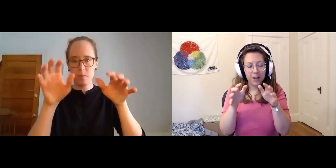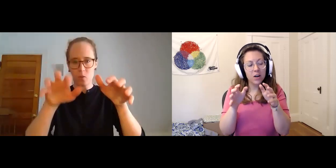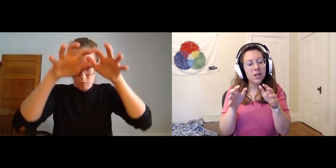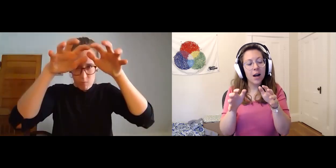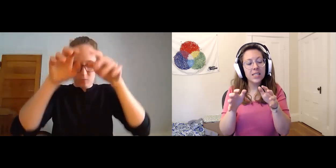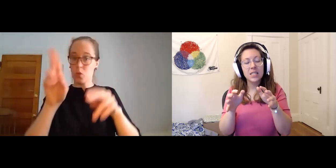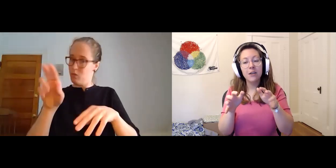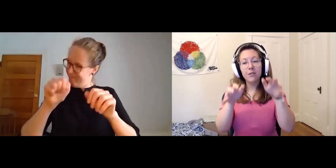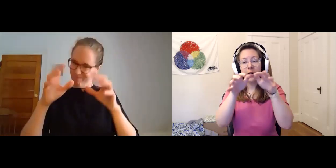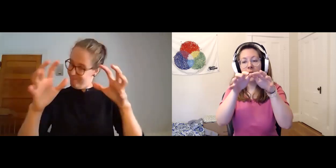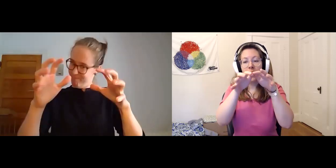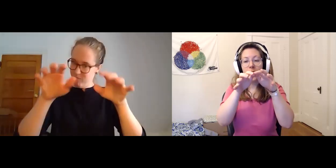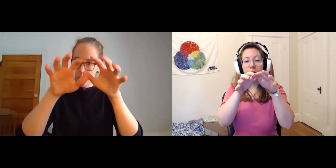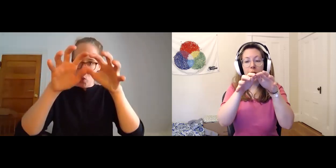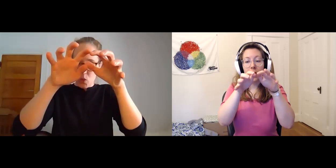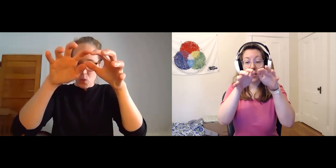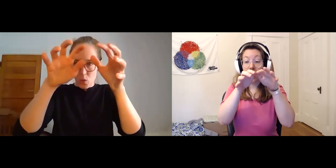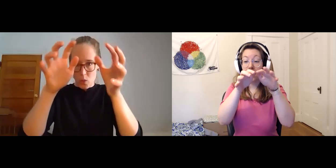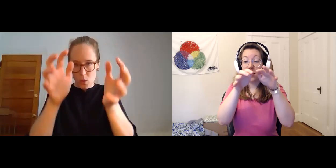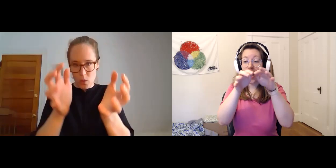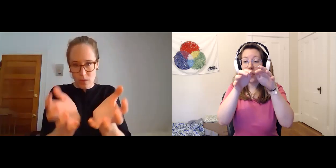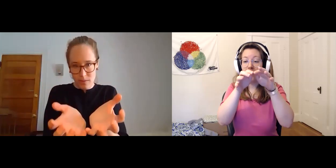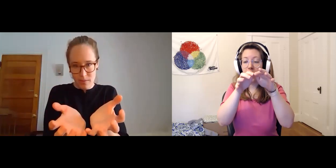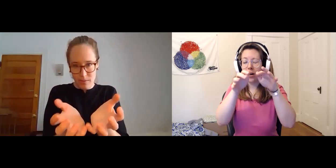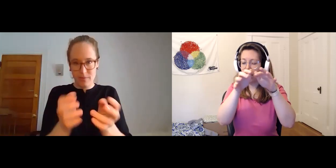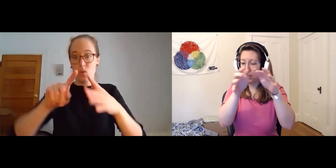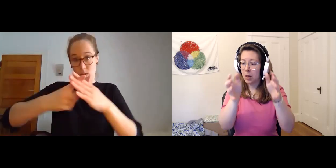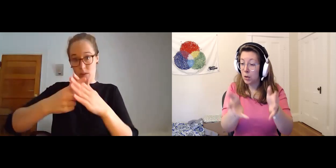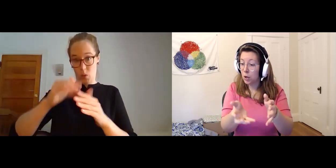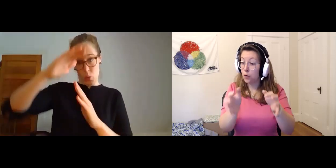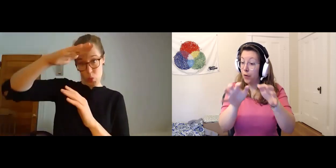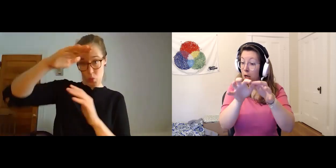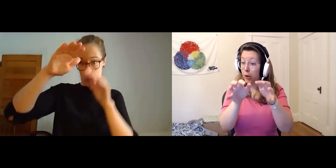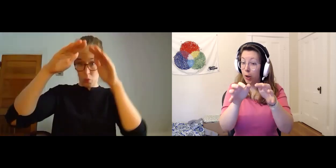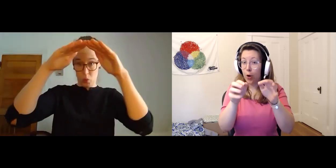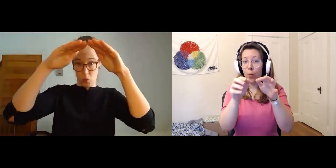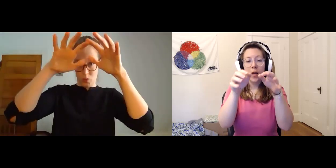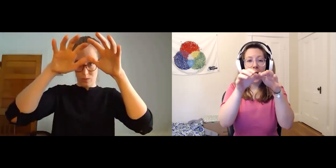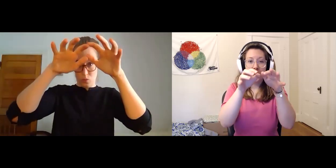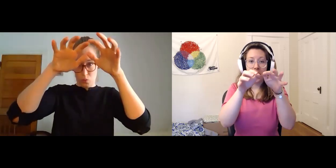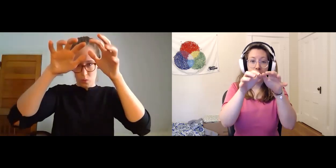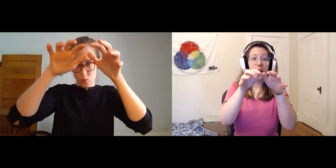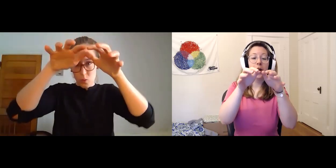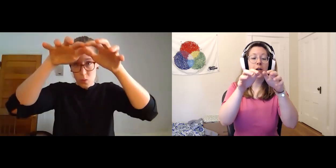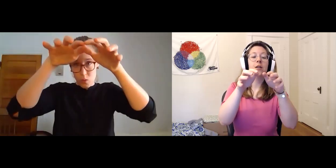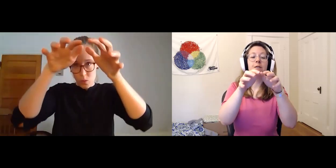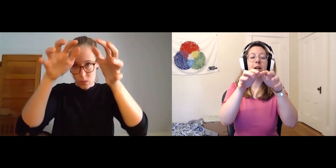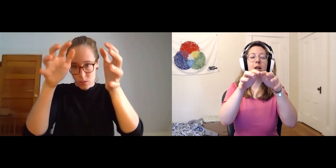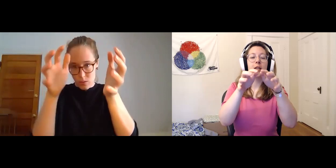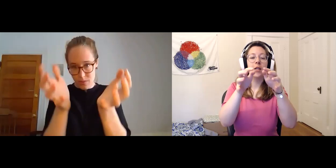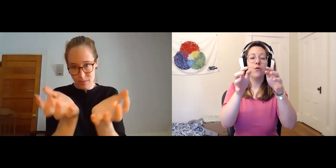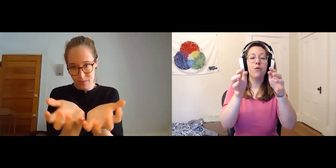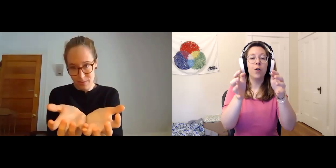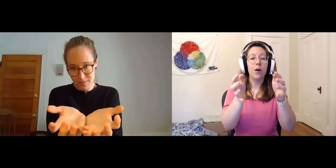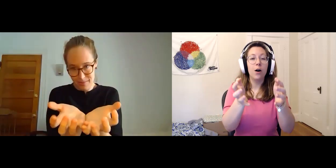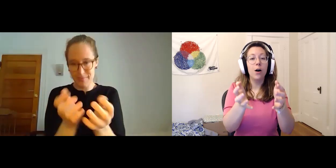your fingers kind of stiff so that you can start at the top of your fake globe, and you take your fingers